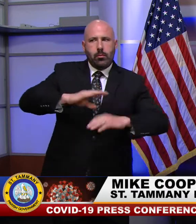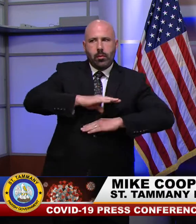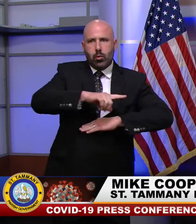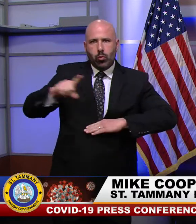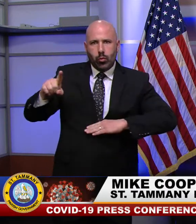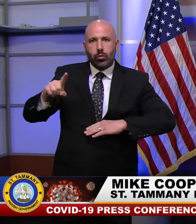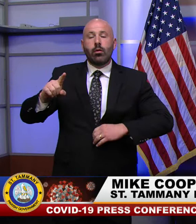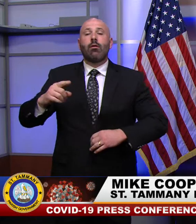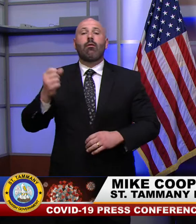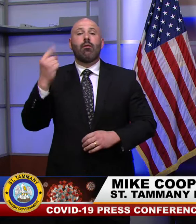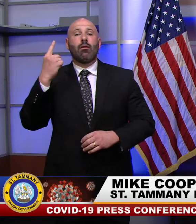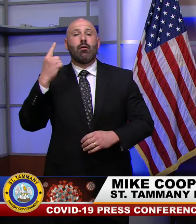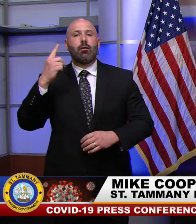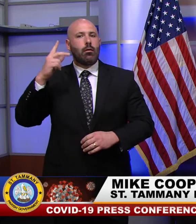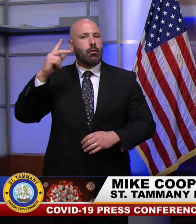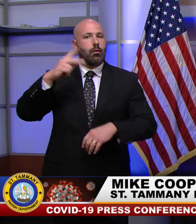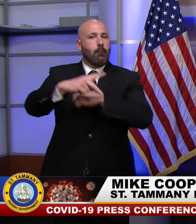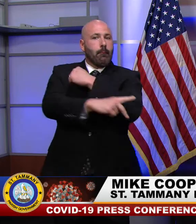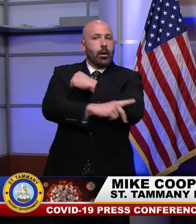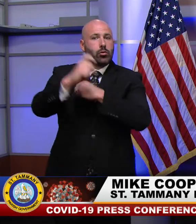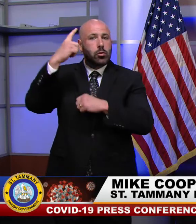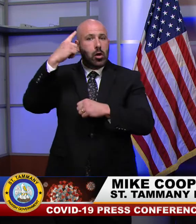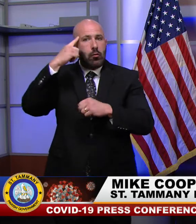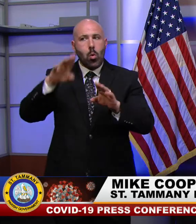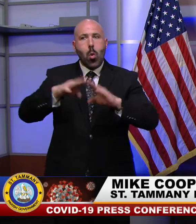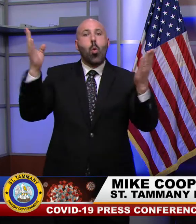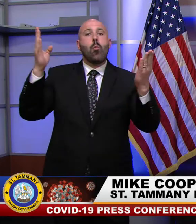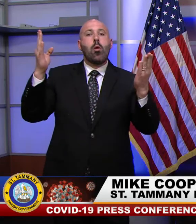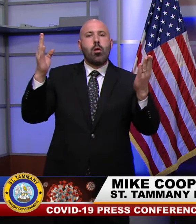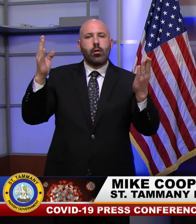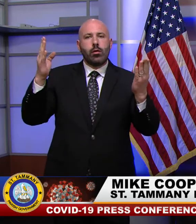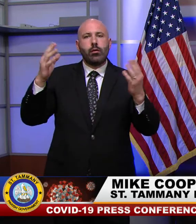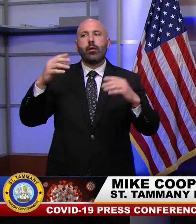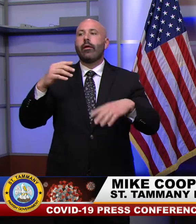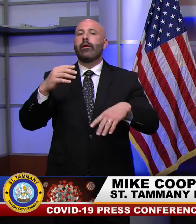you online, by email, and by telephone.